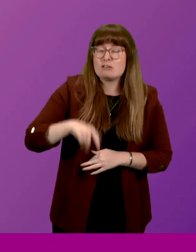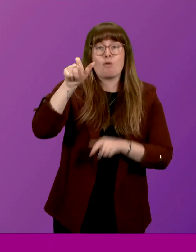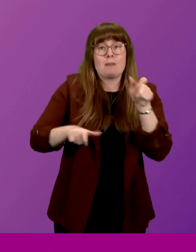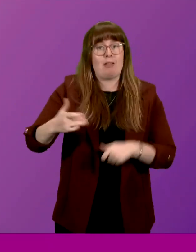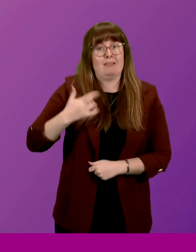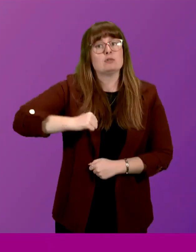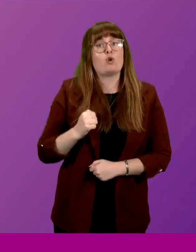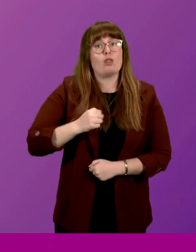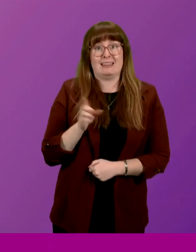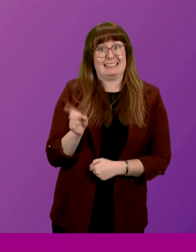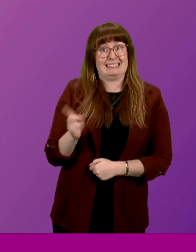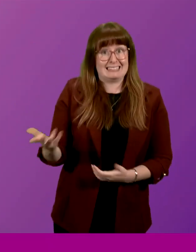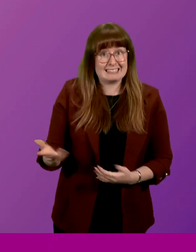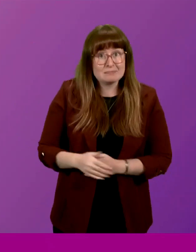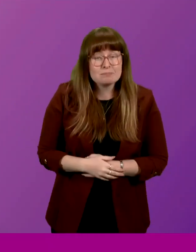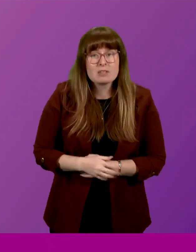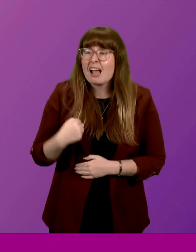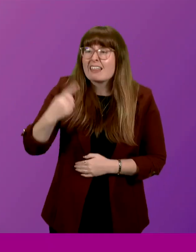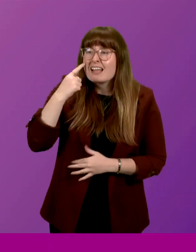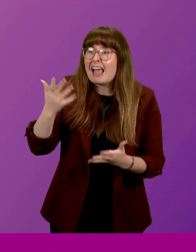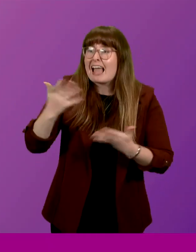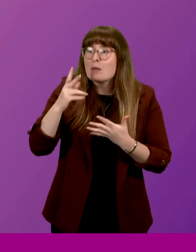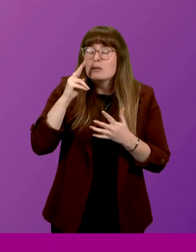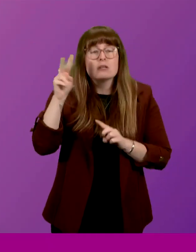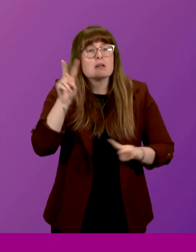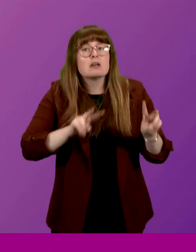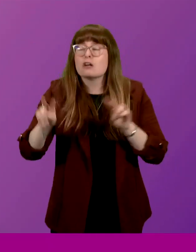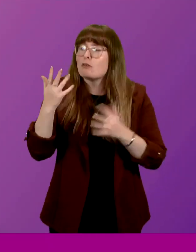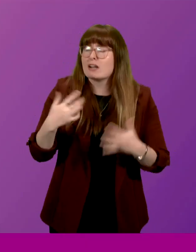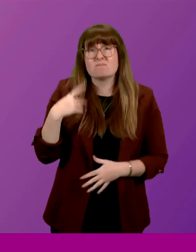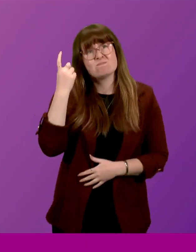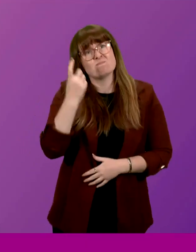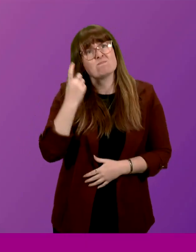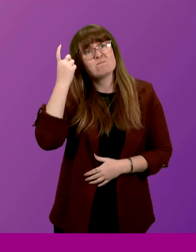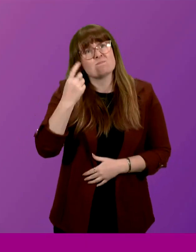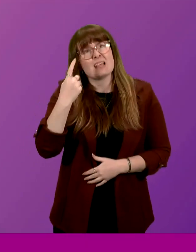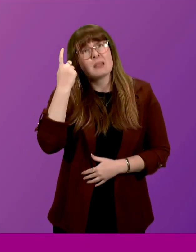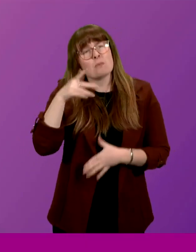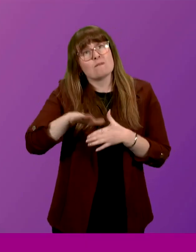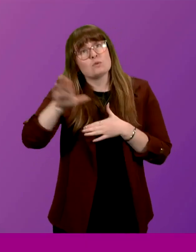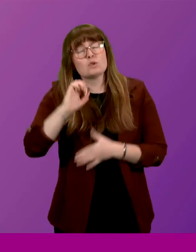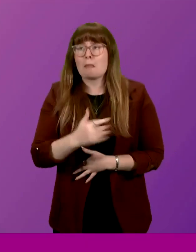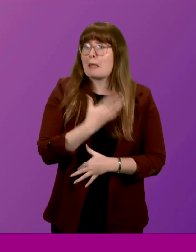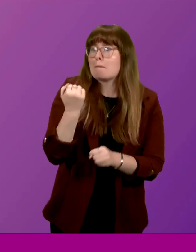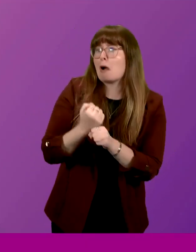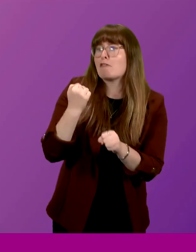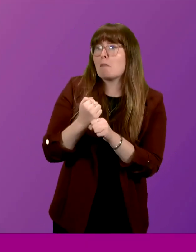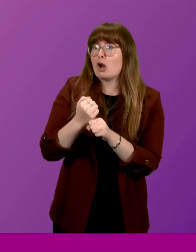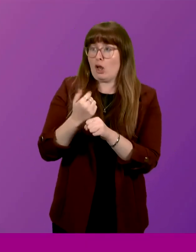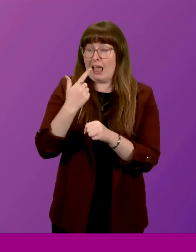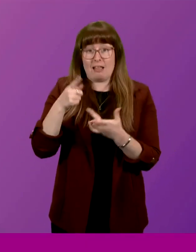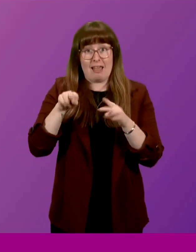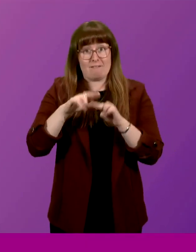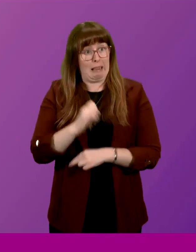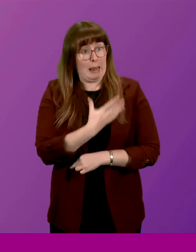of Scotland. And I think if anybody is looking around just now, wondering what the prospect of a Labour government might be like in Scotland